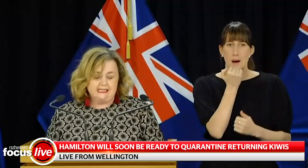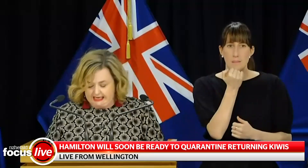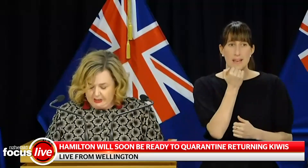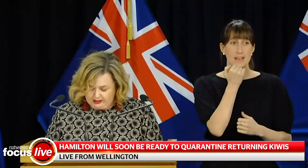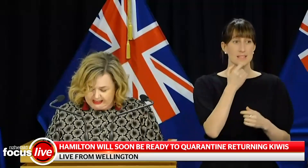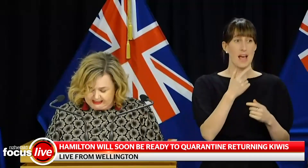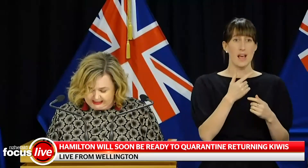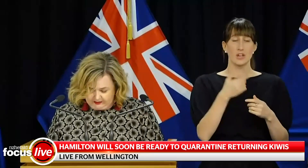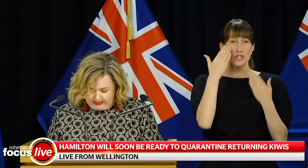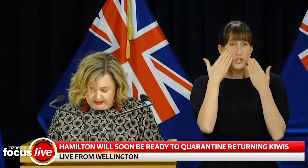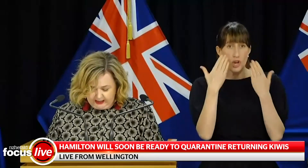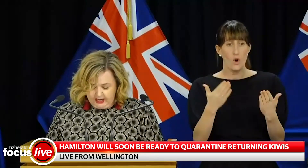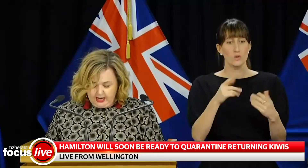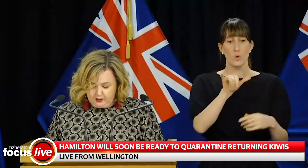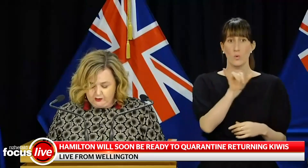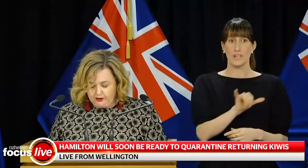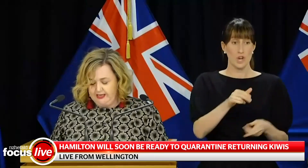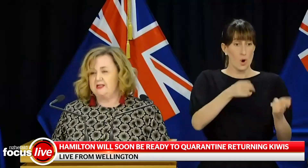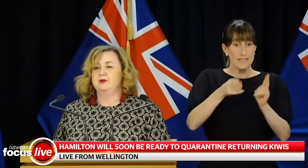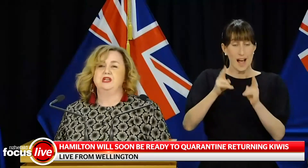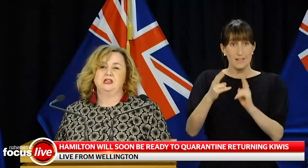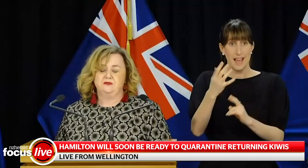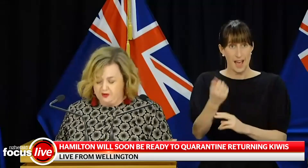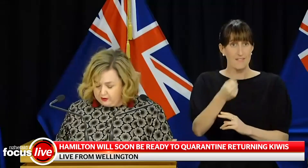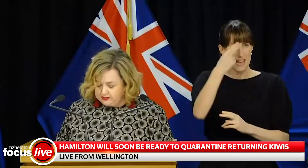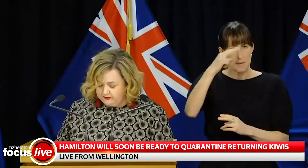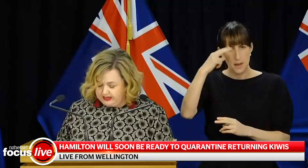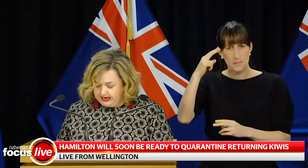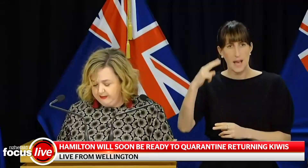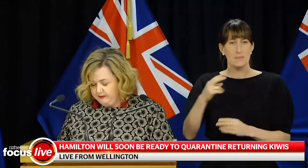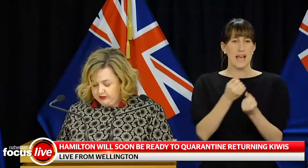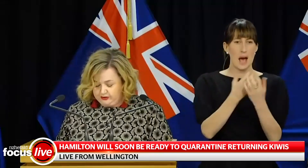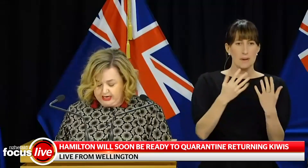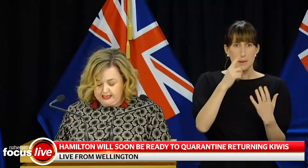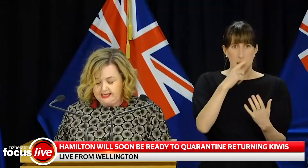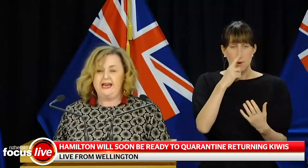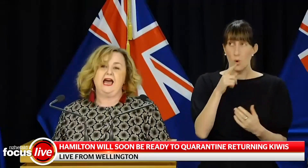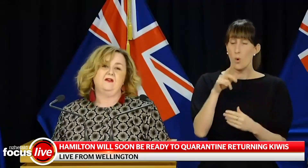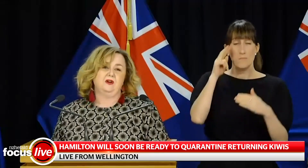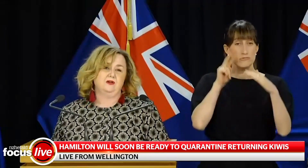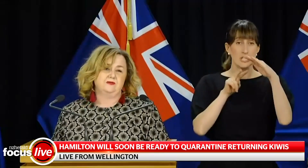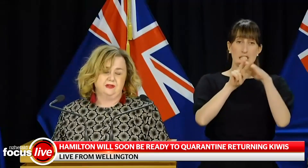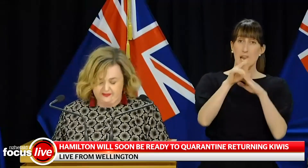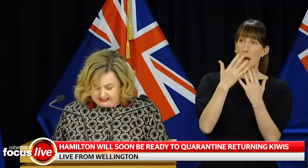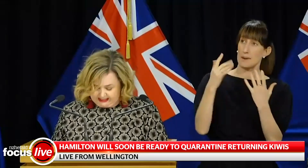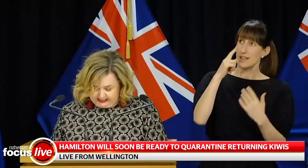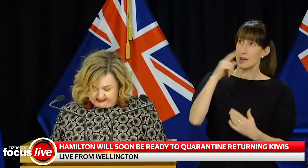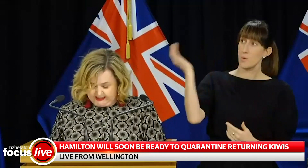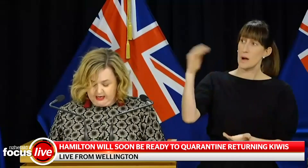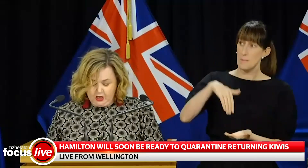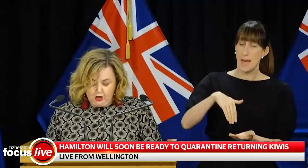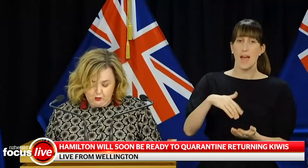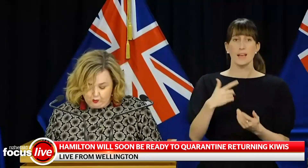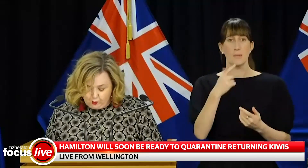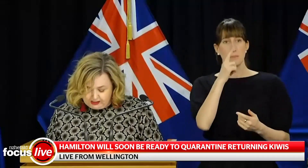what centres in New Zealand they're in. It also has the projected flows of incoming returnees and outflows from the